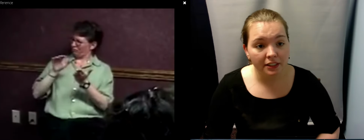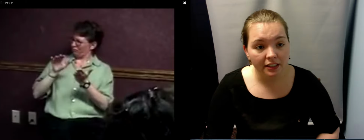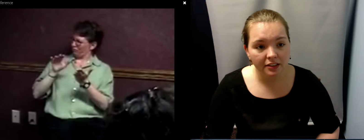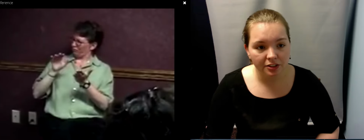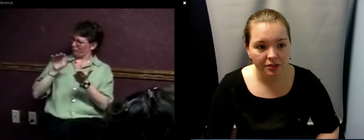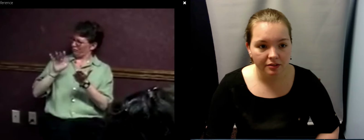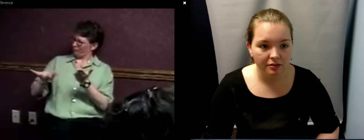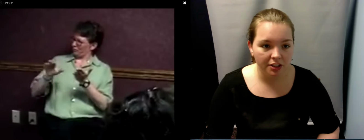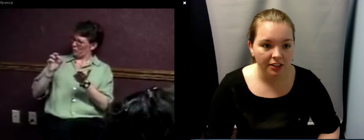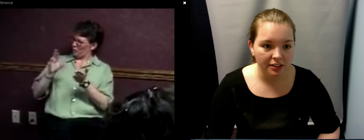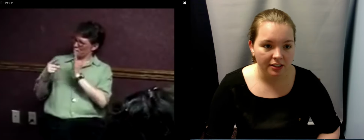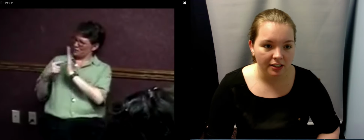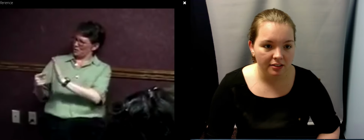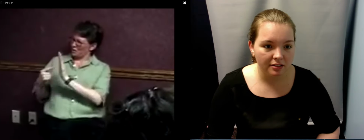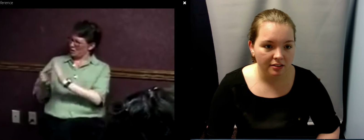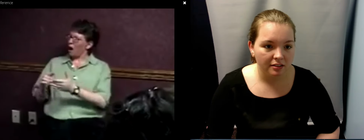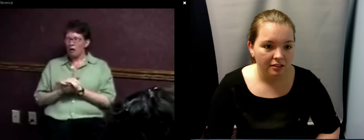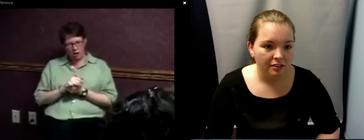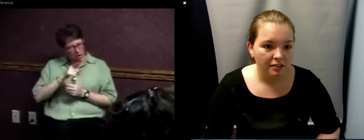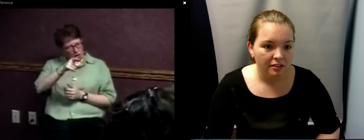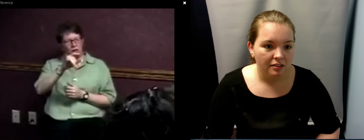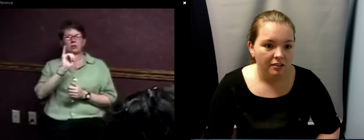But in English, it would change the tense.